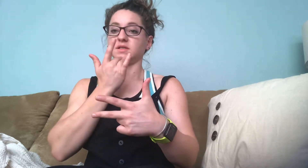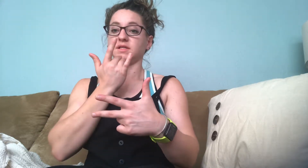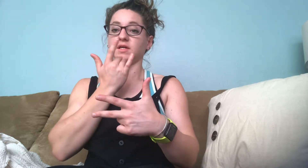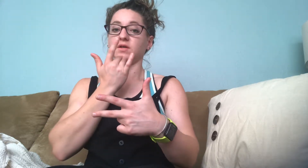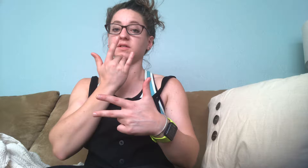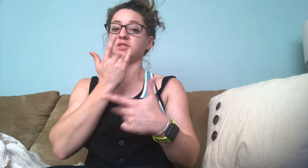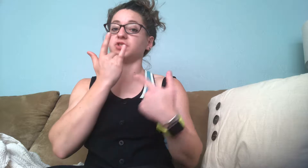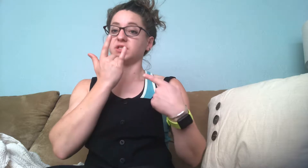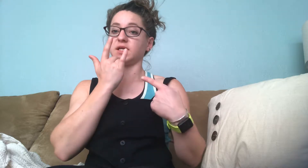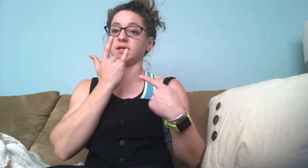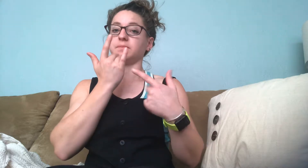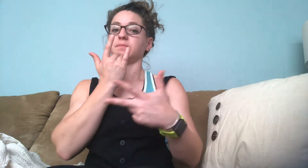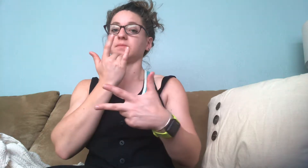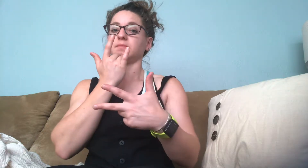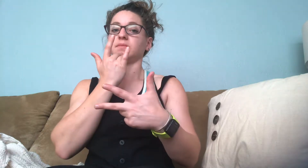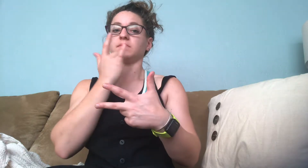There's Kendall. This is her sign name.